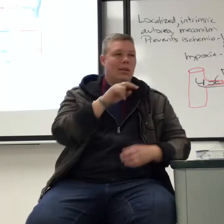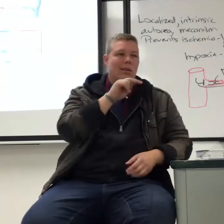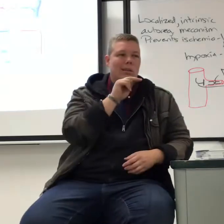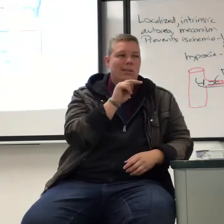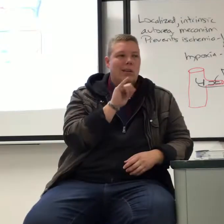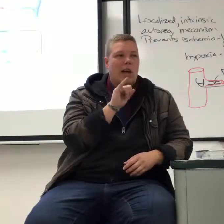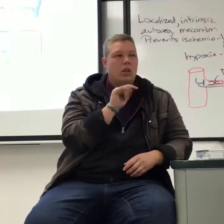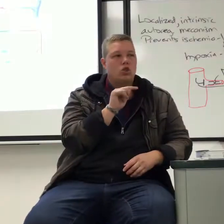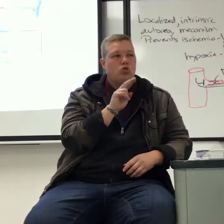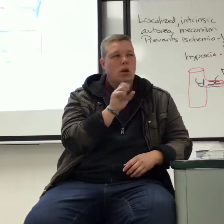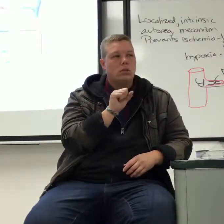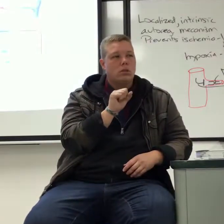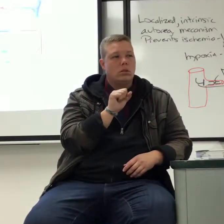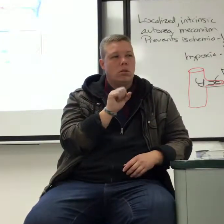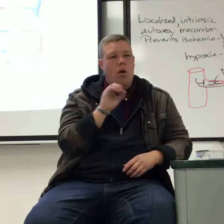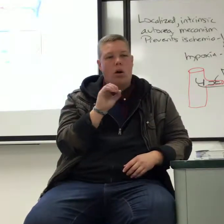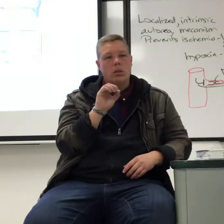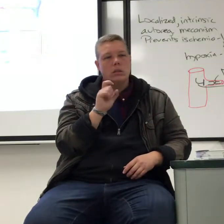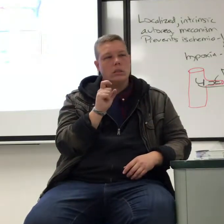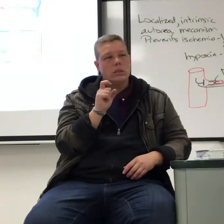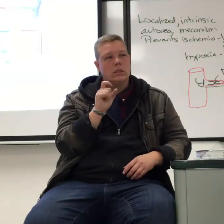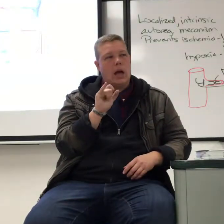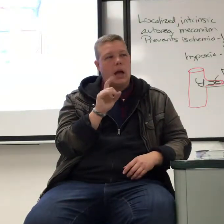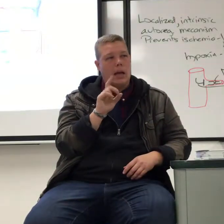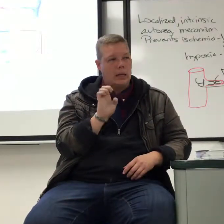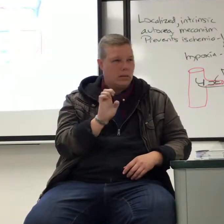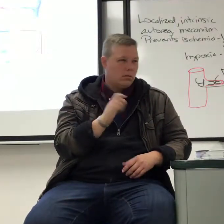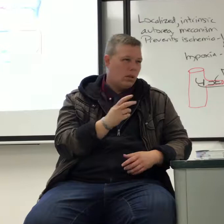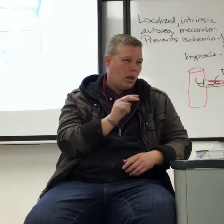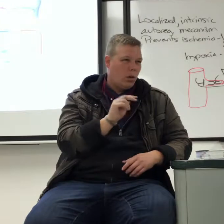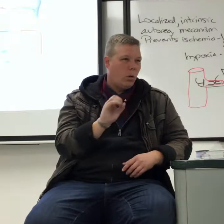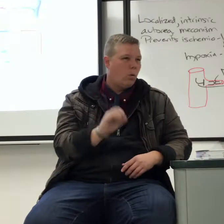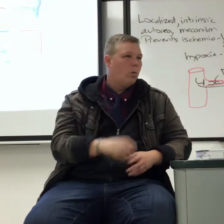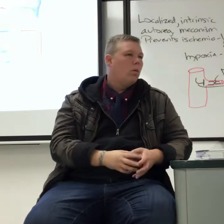others. I'm just giving you one to know.